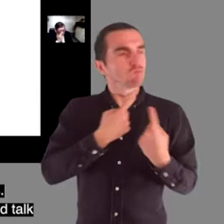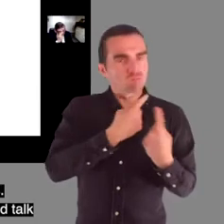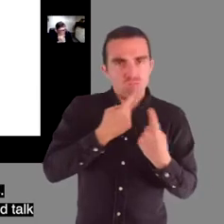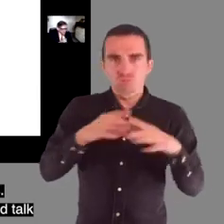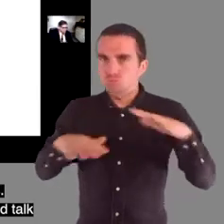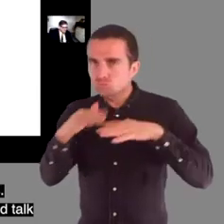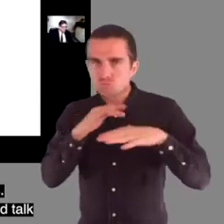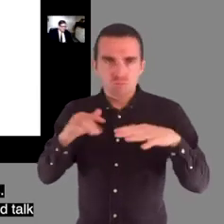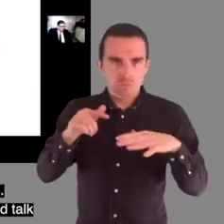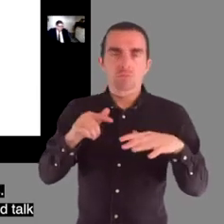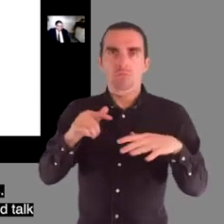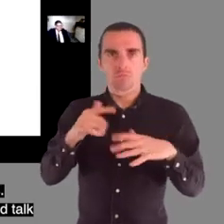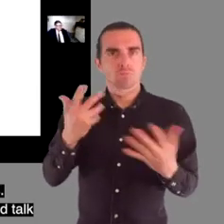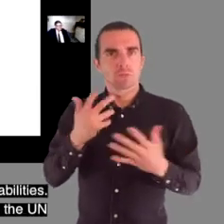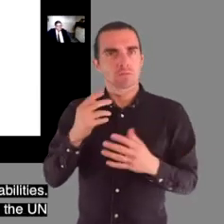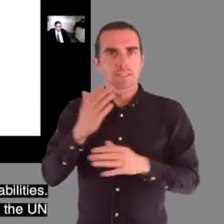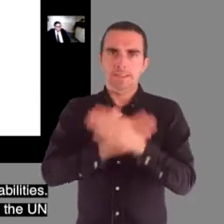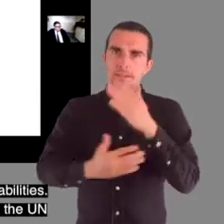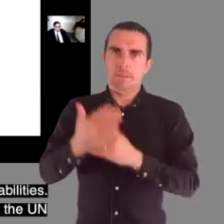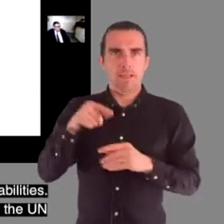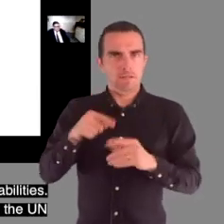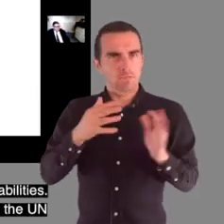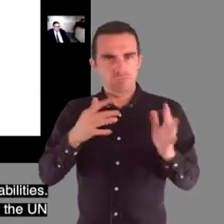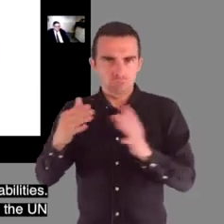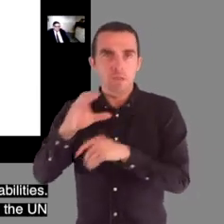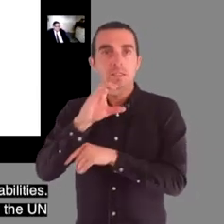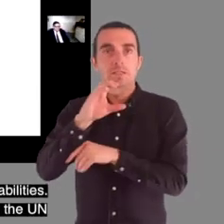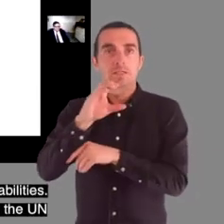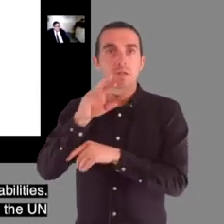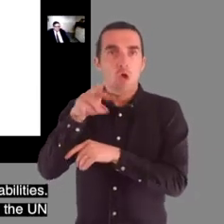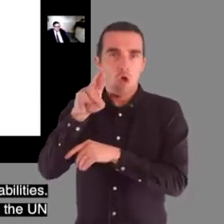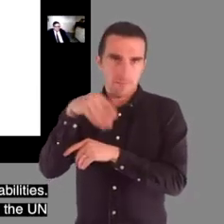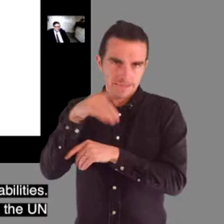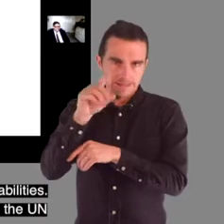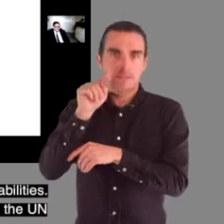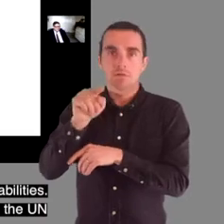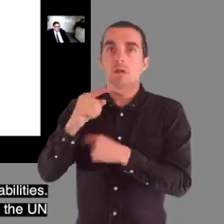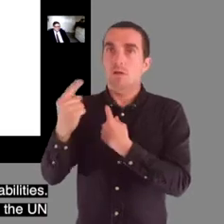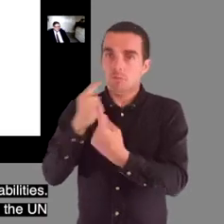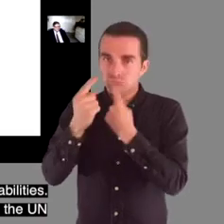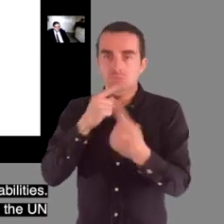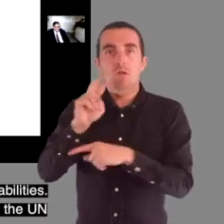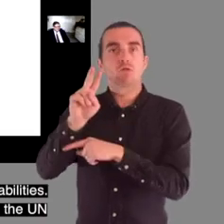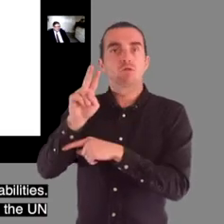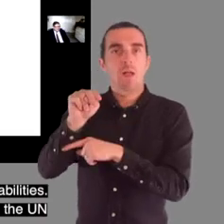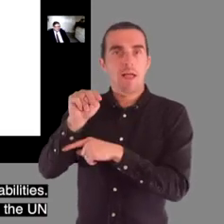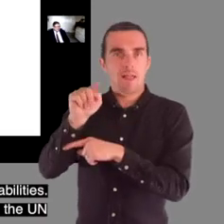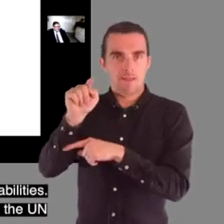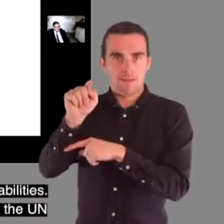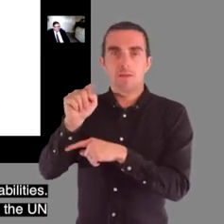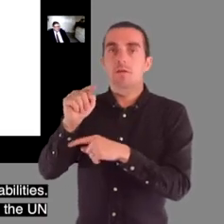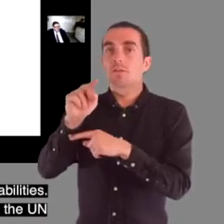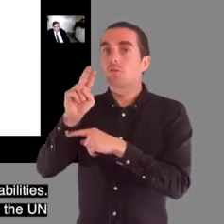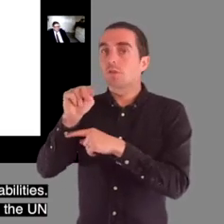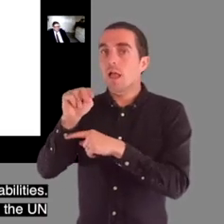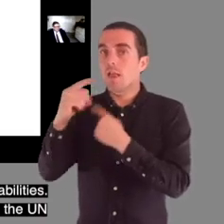and informal negotiations. But let's back up a minute and talk about the role of people with disabilities. Until this